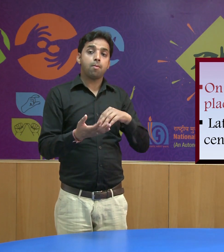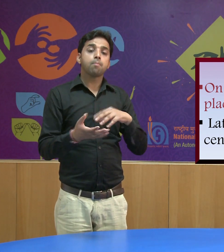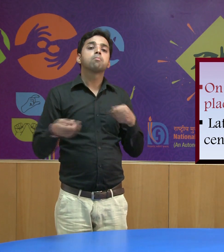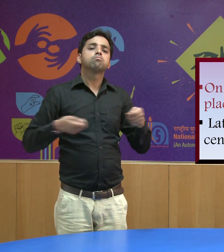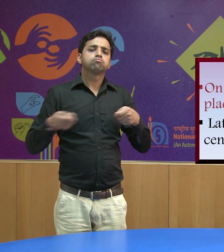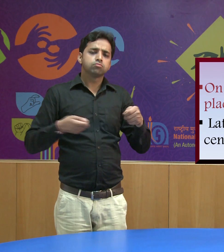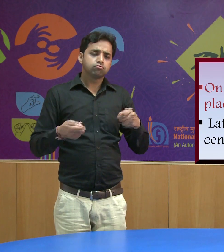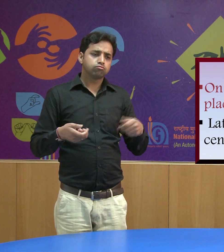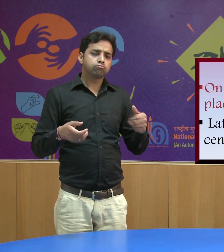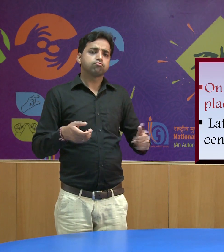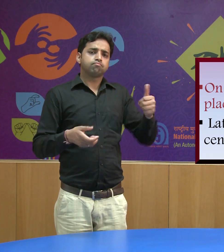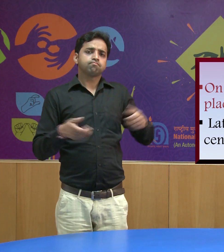merchants,